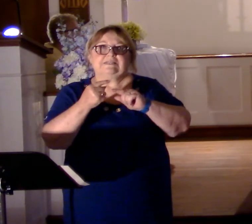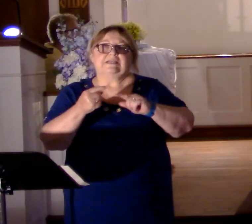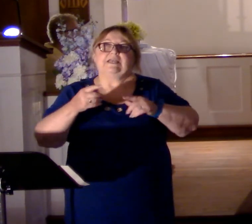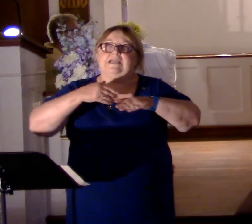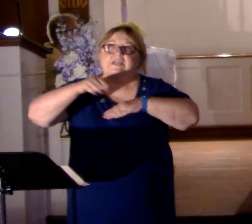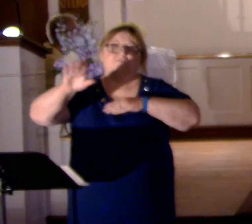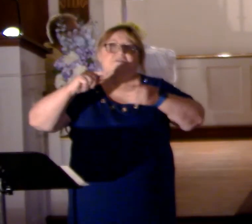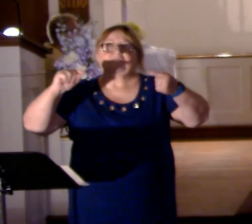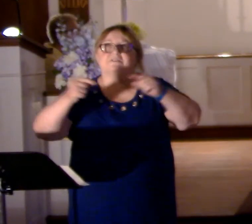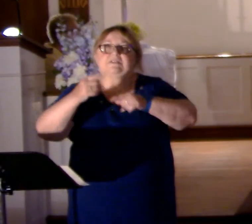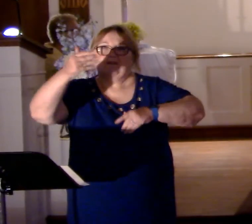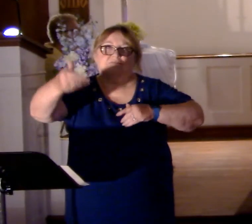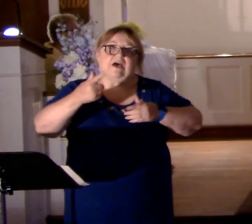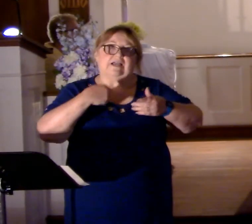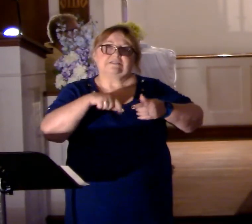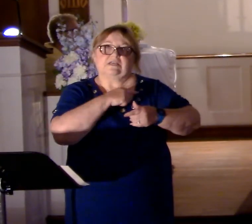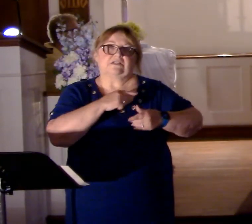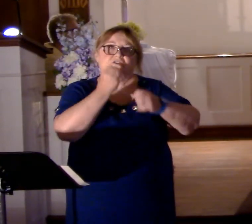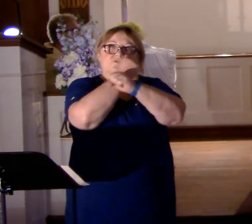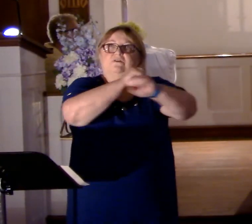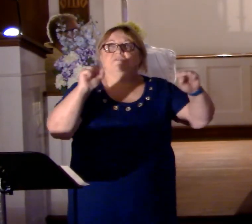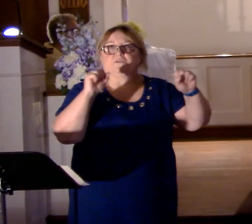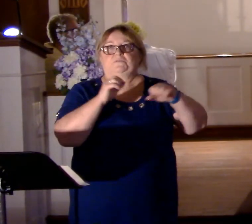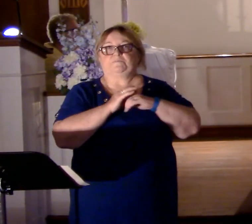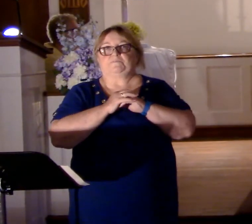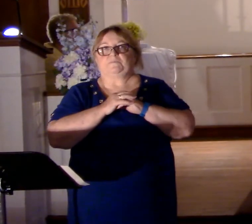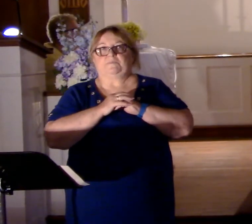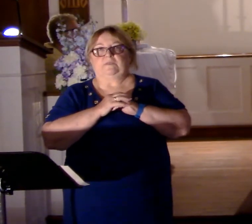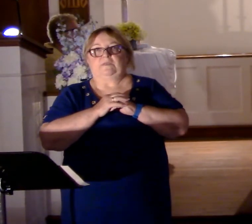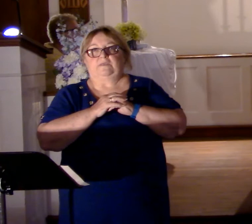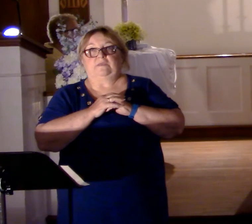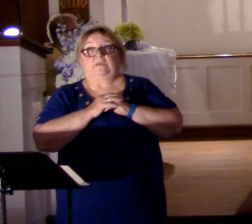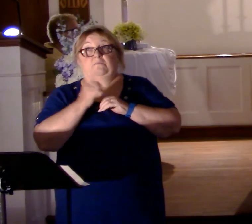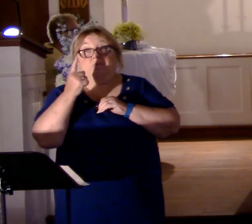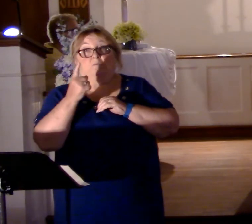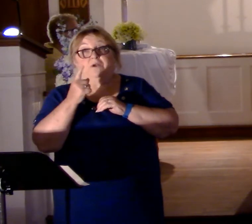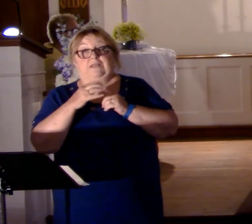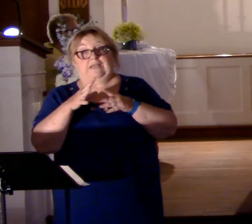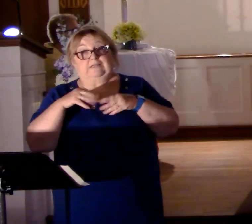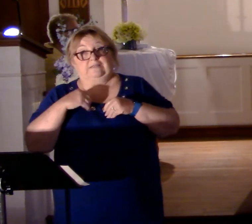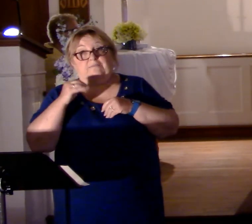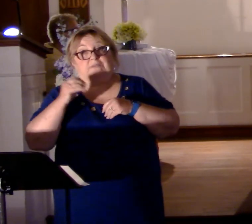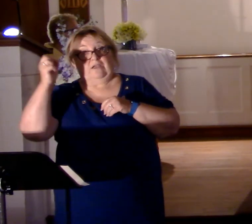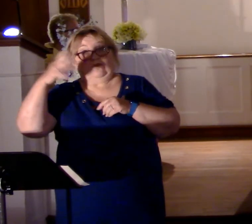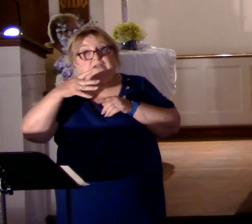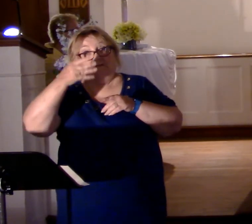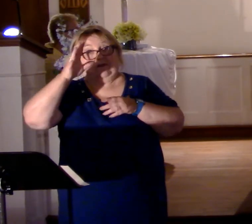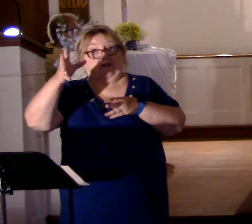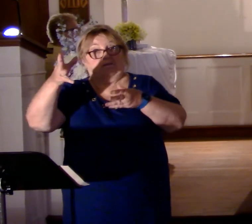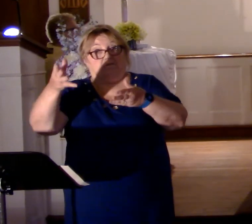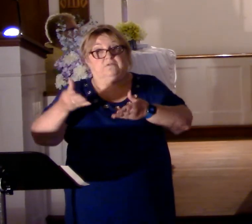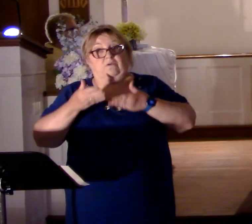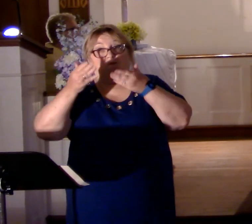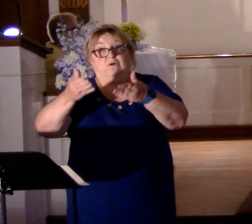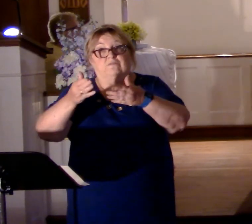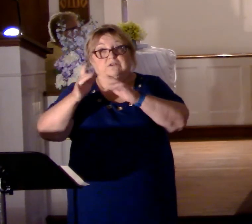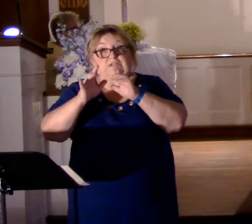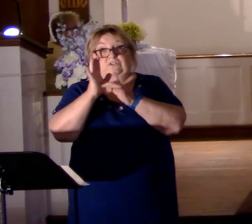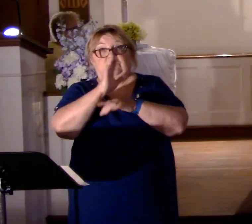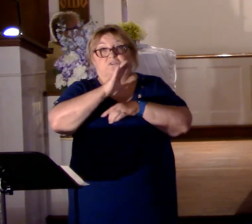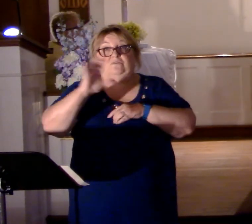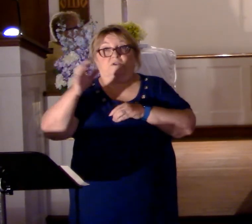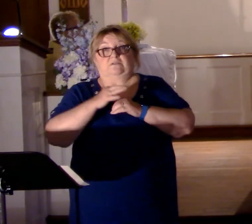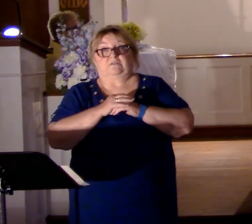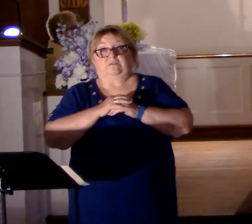sin and invites us to salvation. And when one accepts the grace of God offered in Jesus